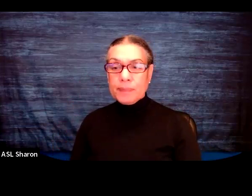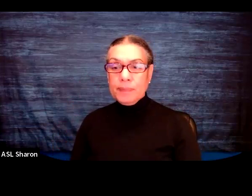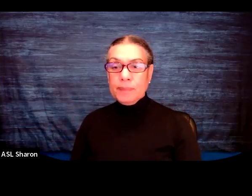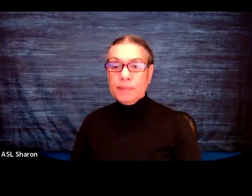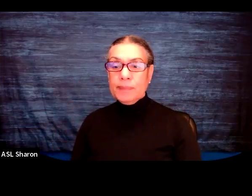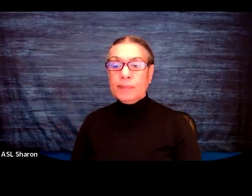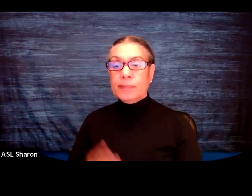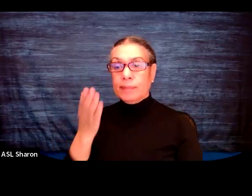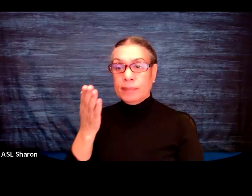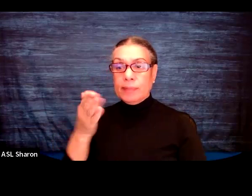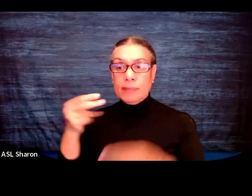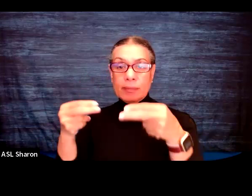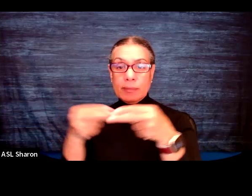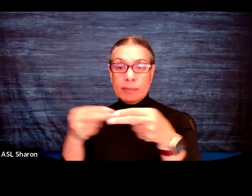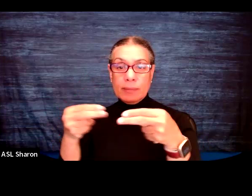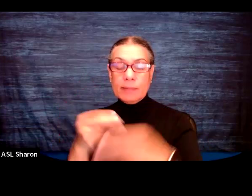So this slide